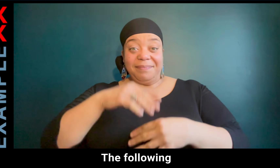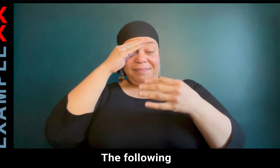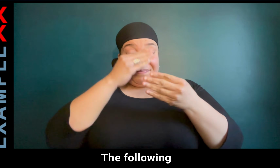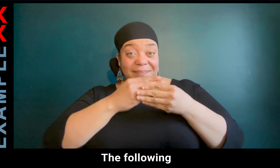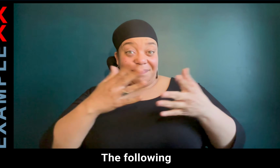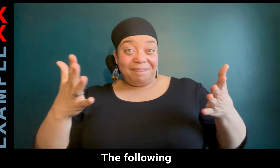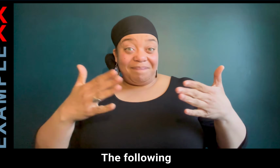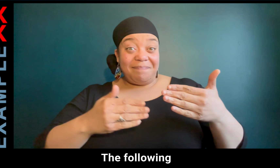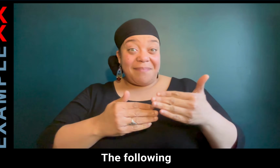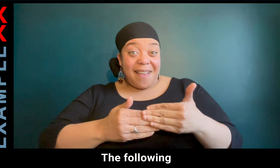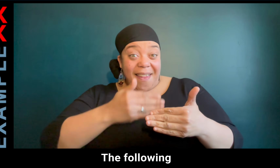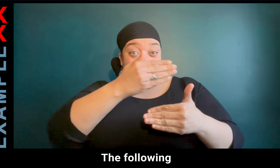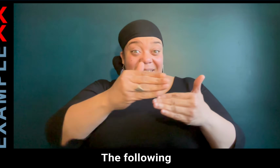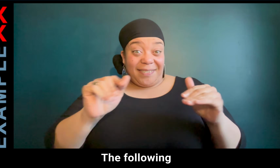The following